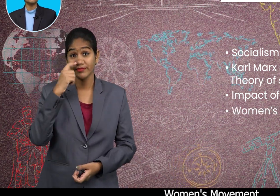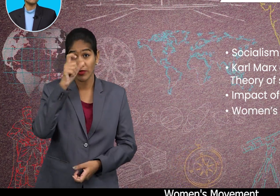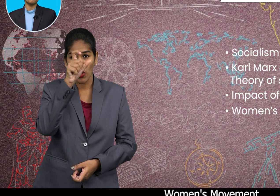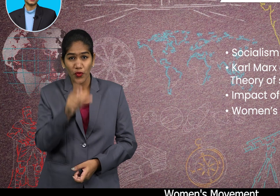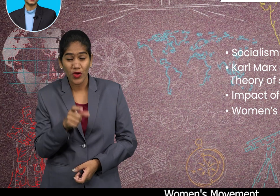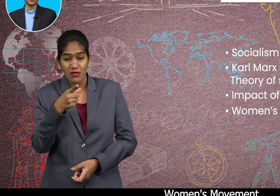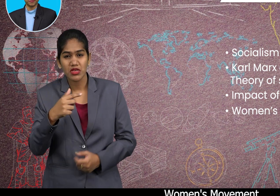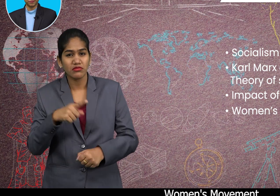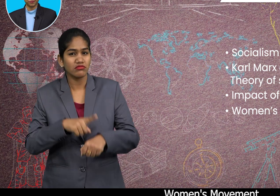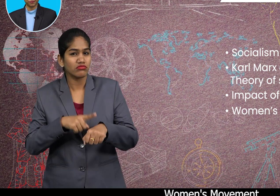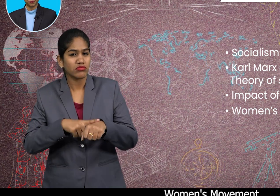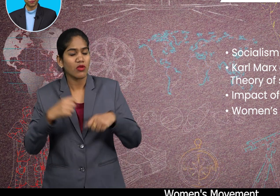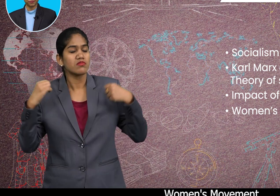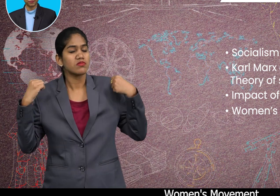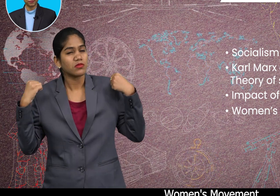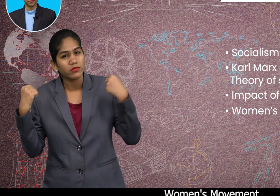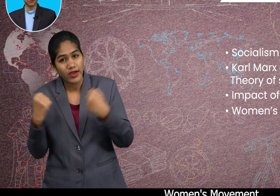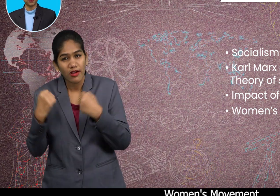Women's movement.